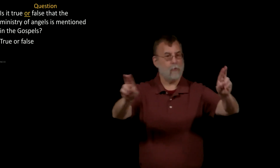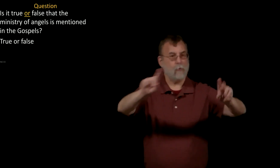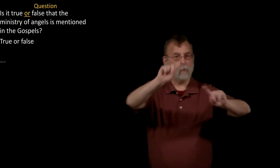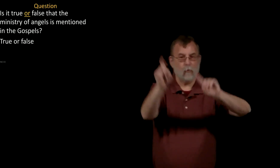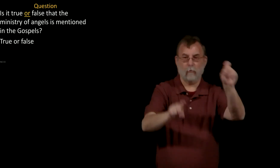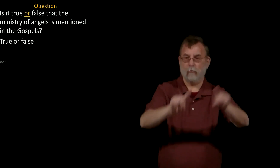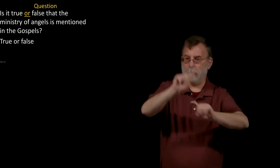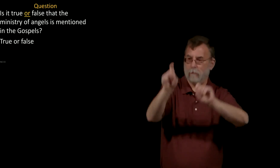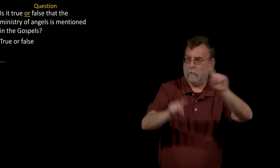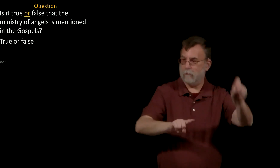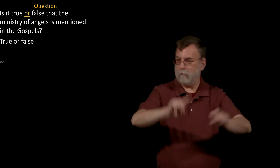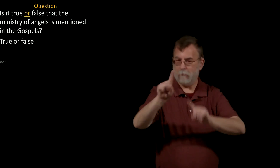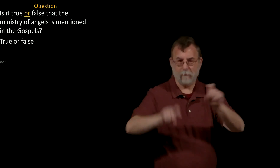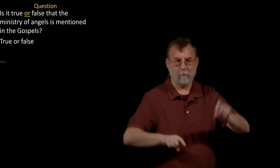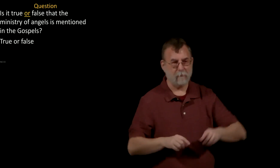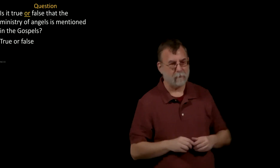Are we ready for the quiz?